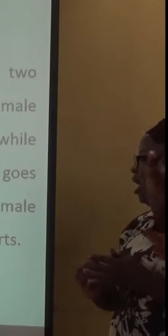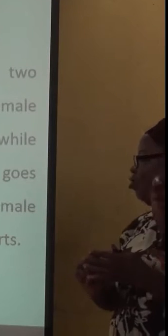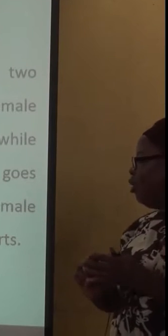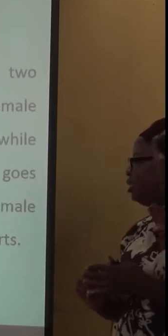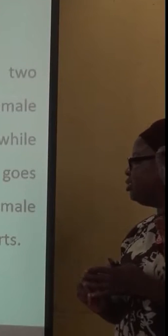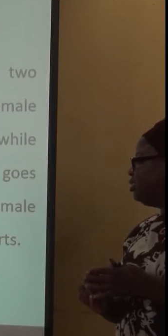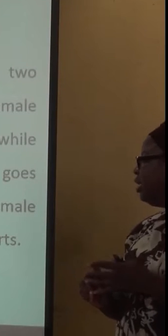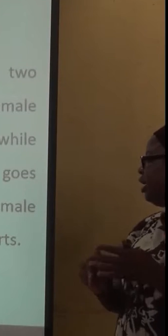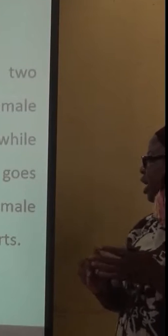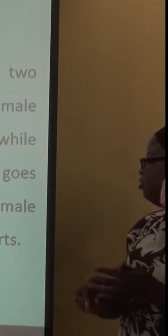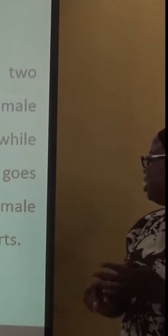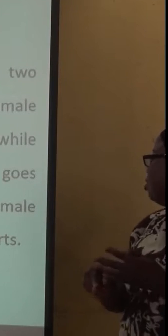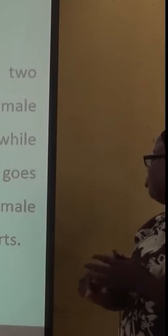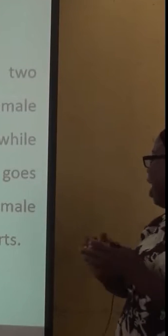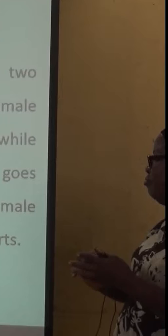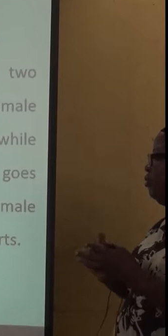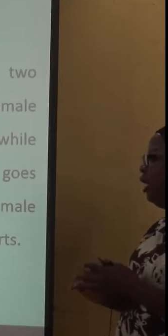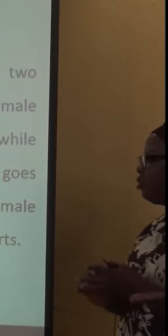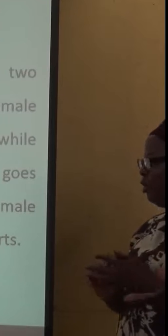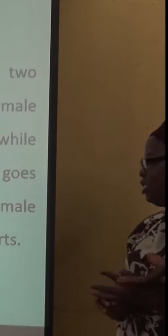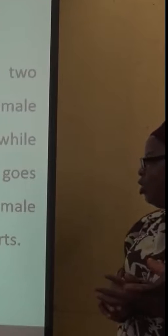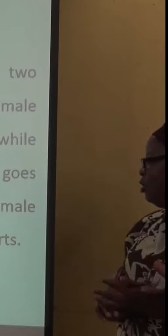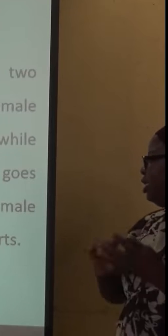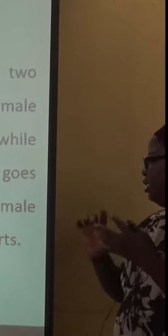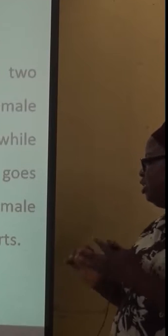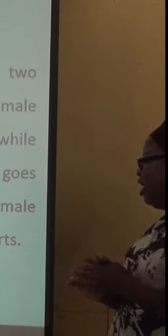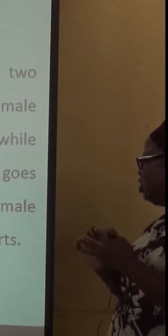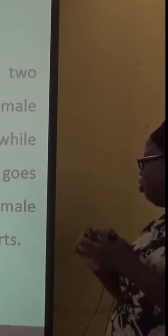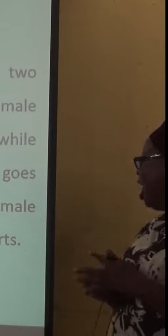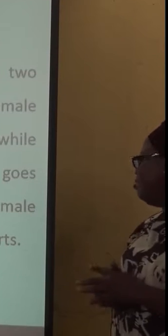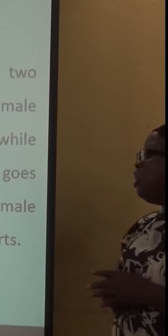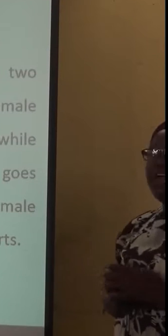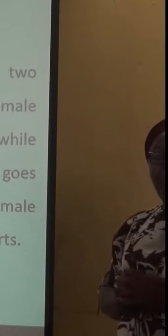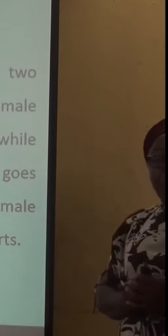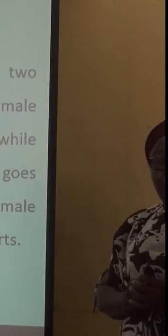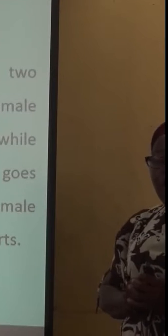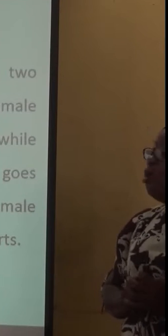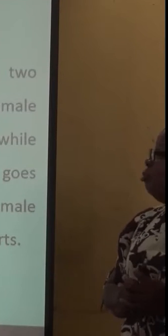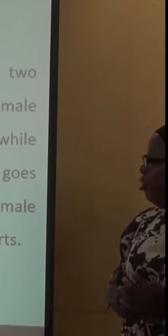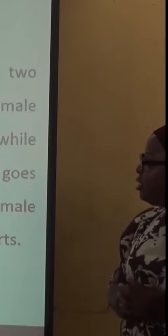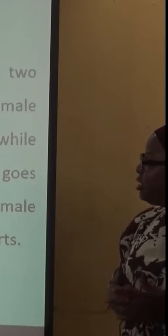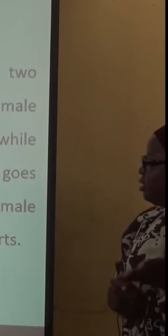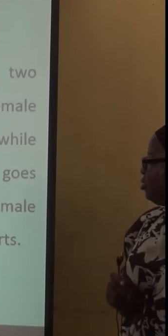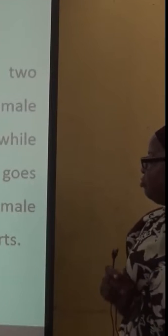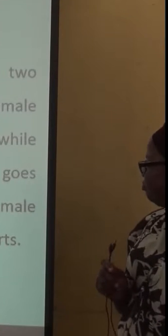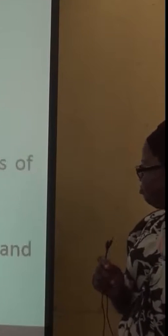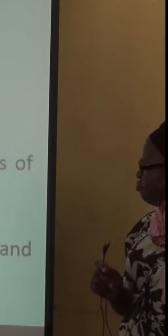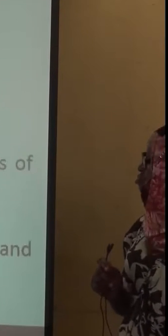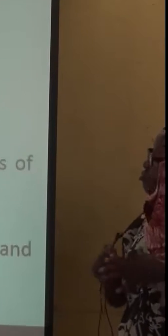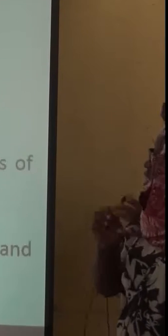other one. If the cables have male connector, the device should have a female port.